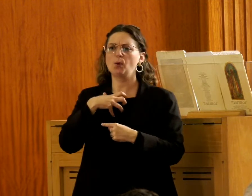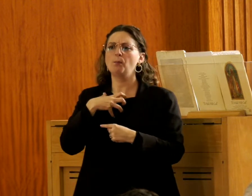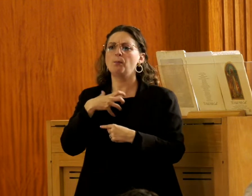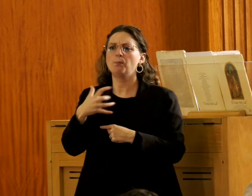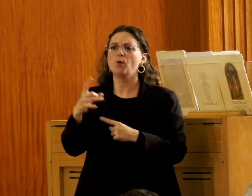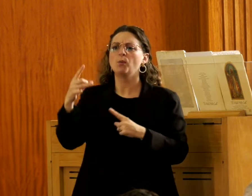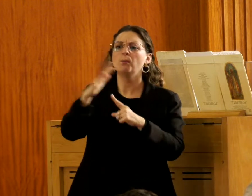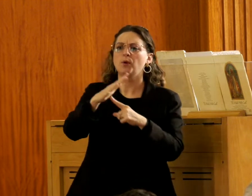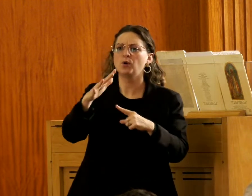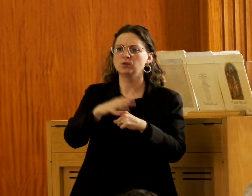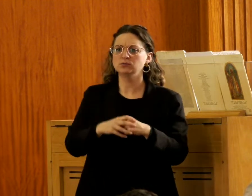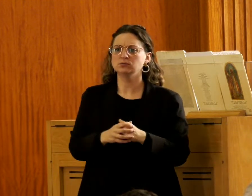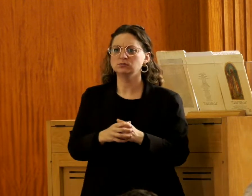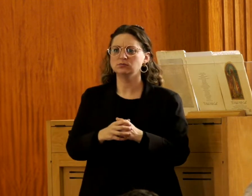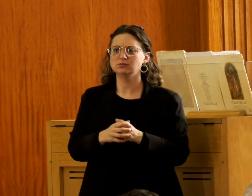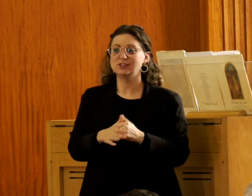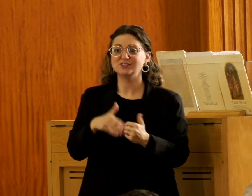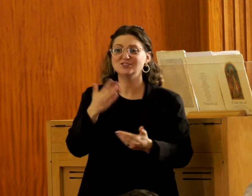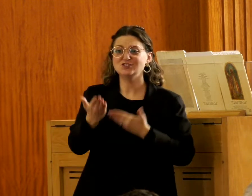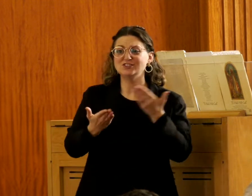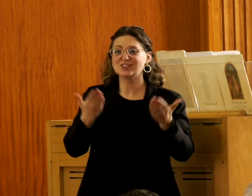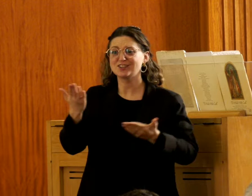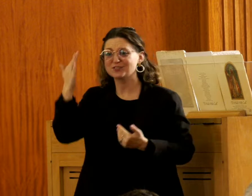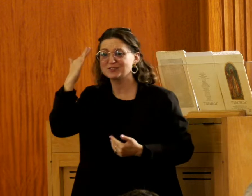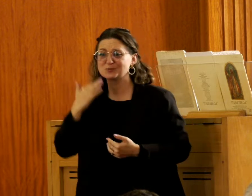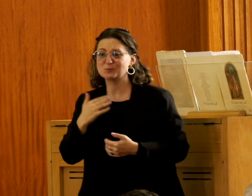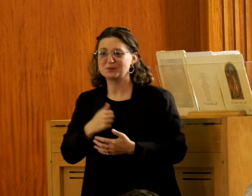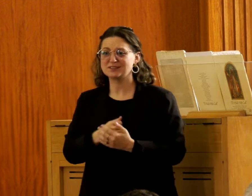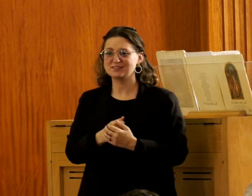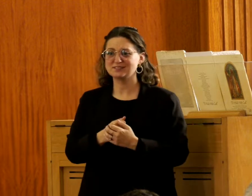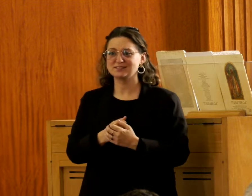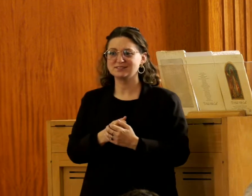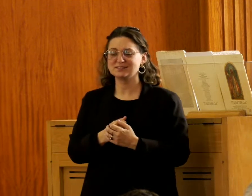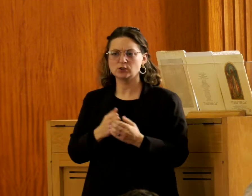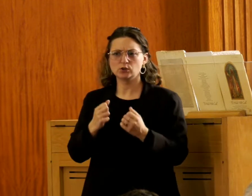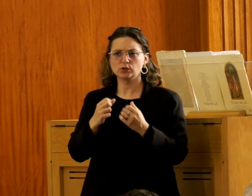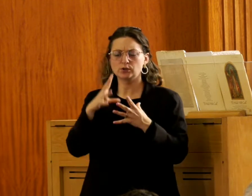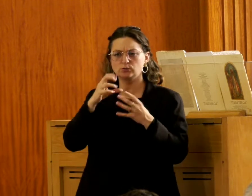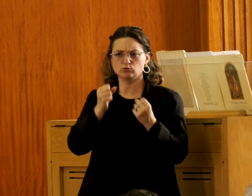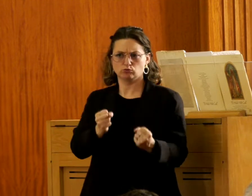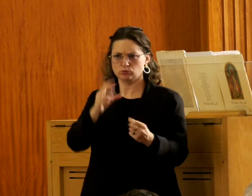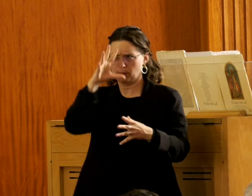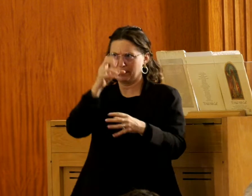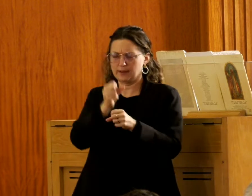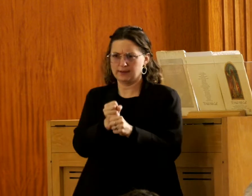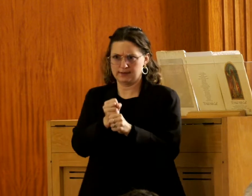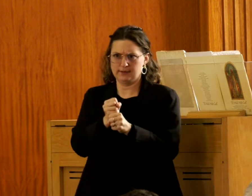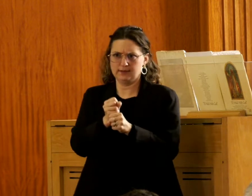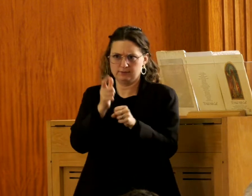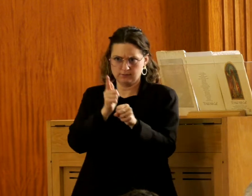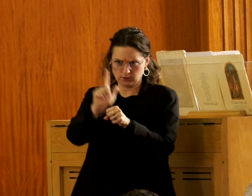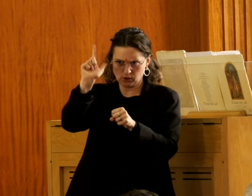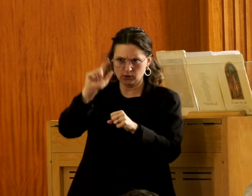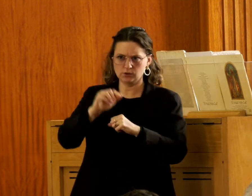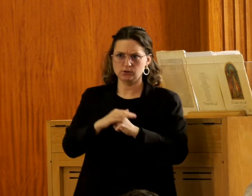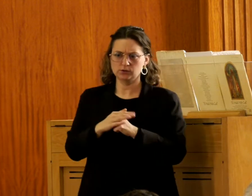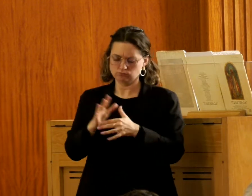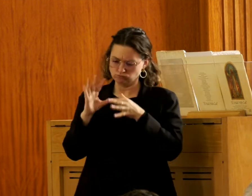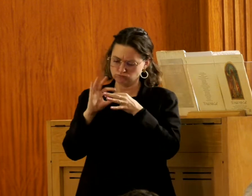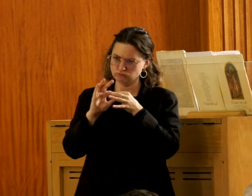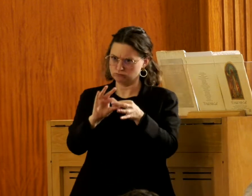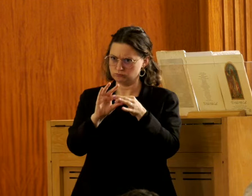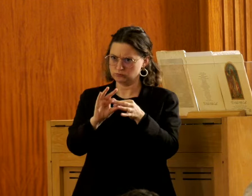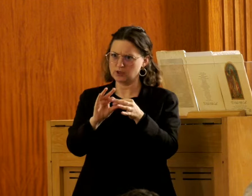and extremely generous. She took great strength from her faith and long association with the Uniting